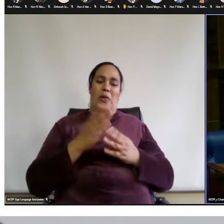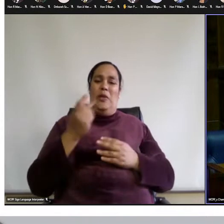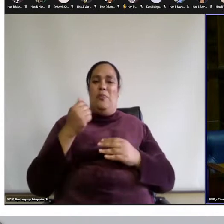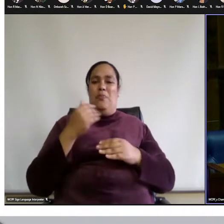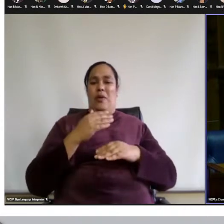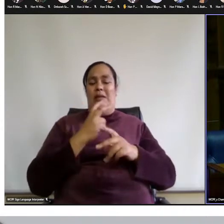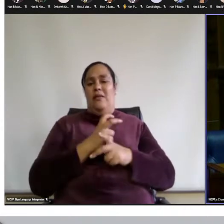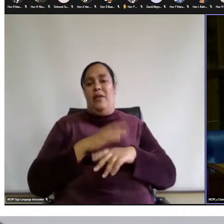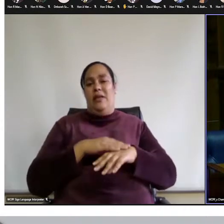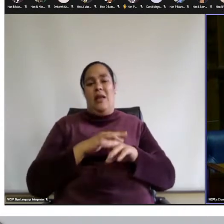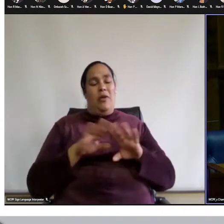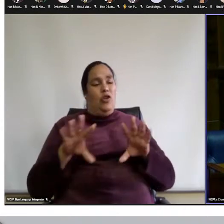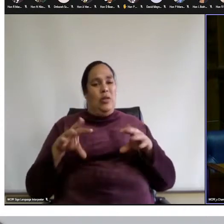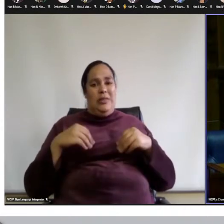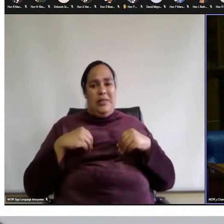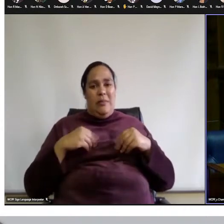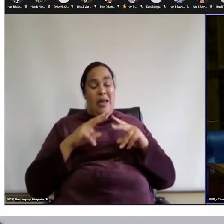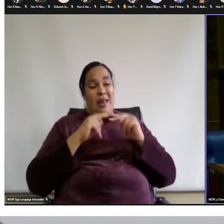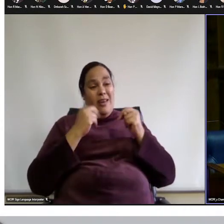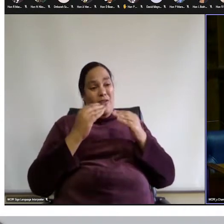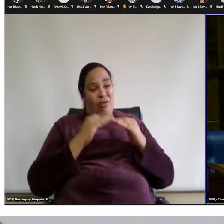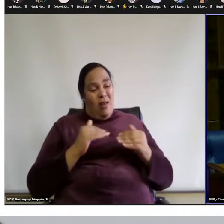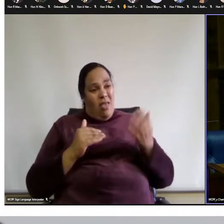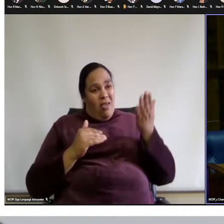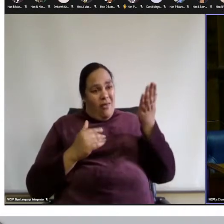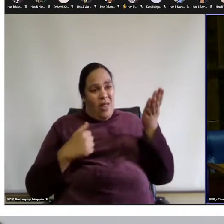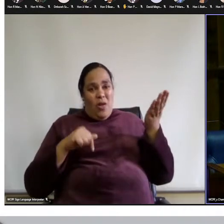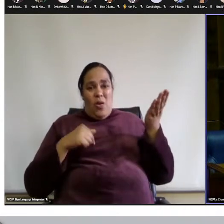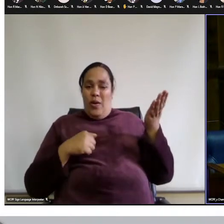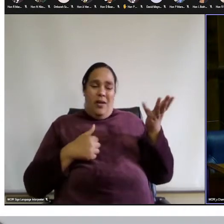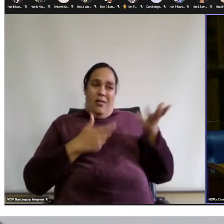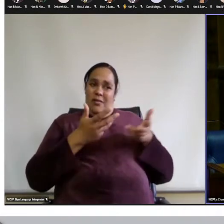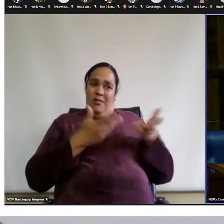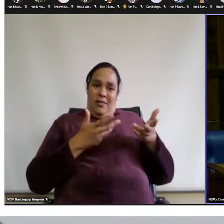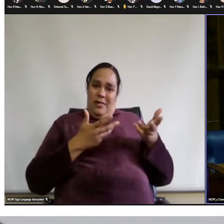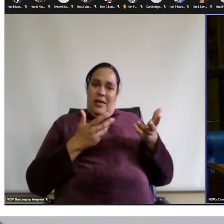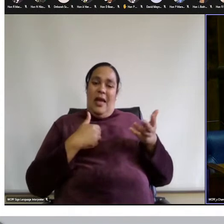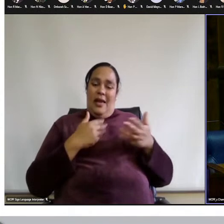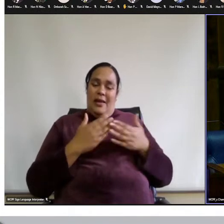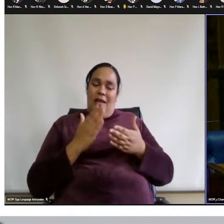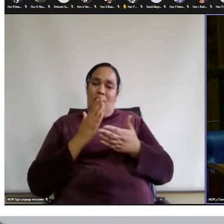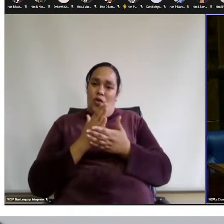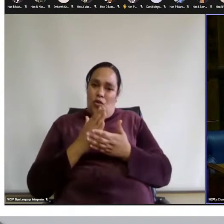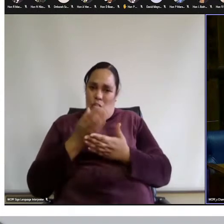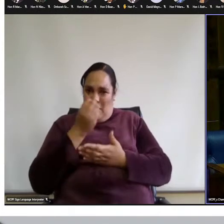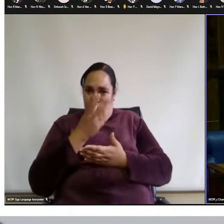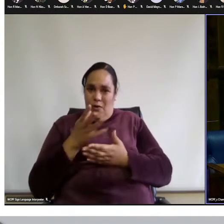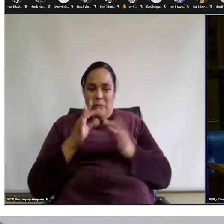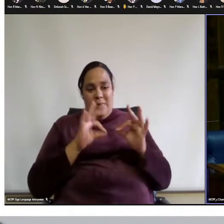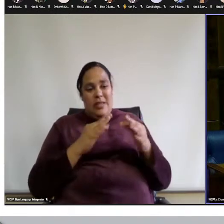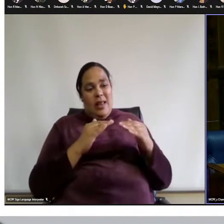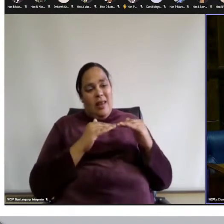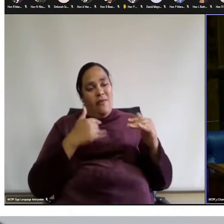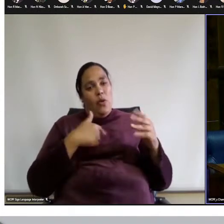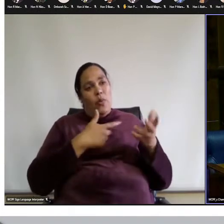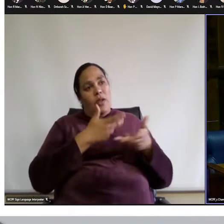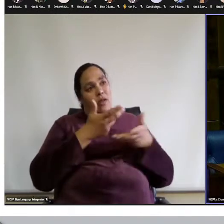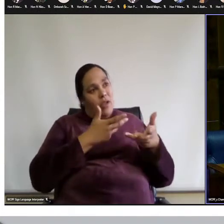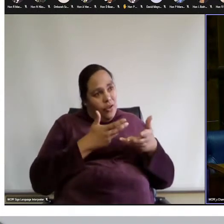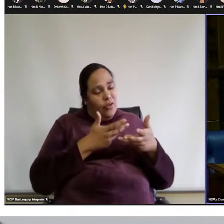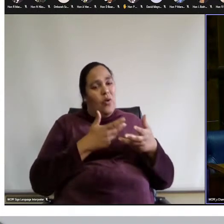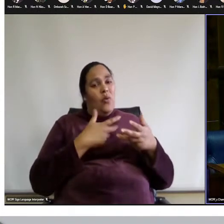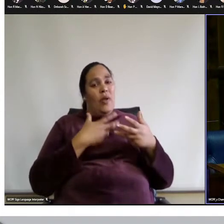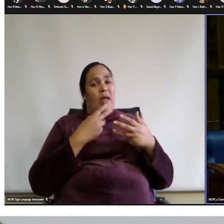it's unacceptable that at a national level, we do not engage. I can assure you that at this level, we engage and we have a